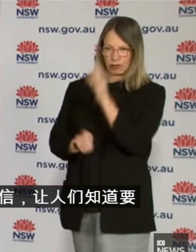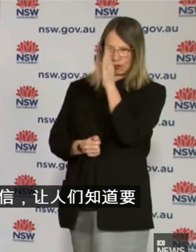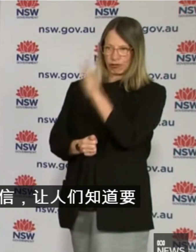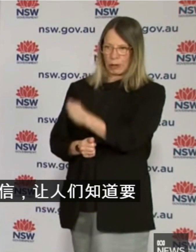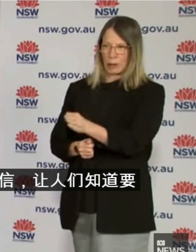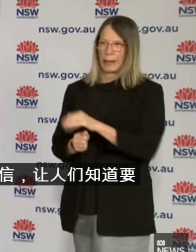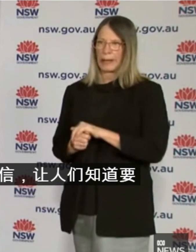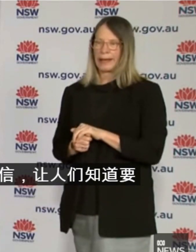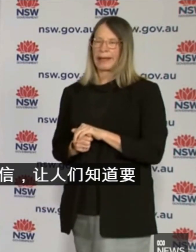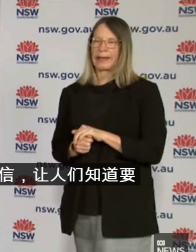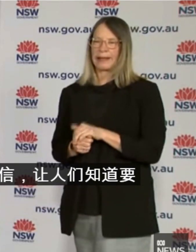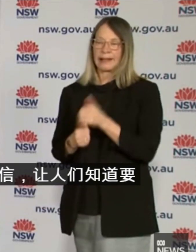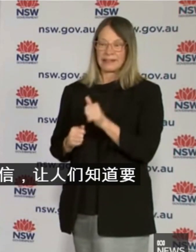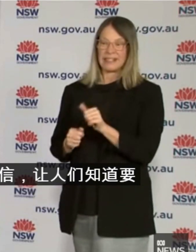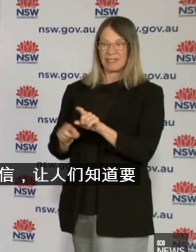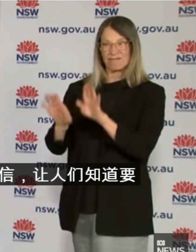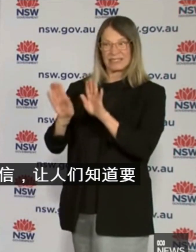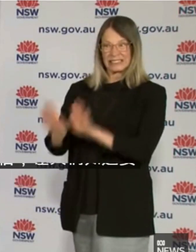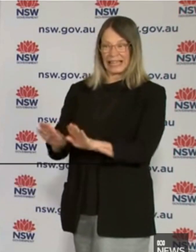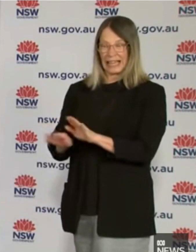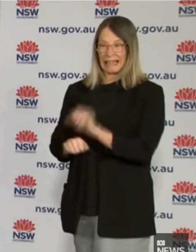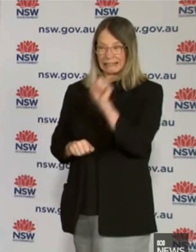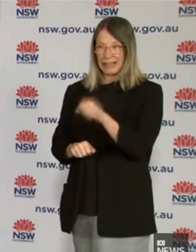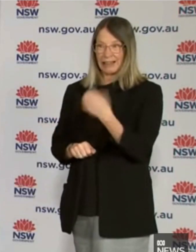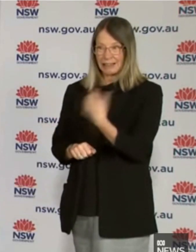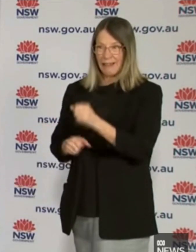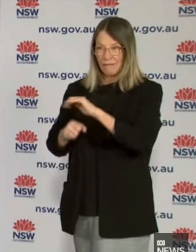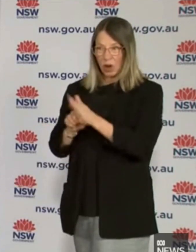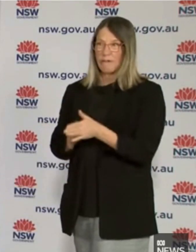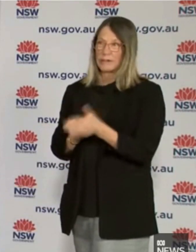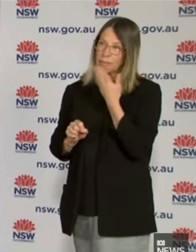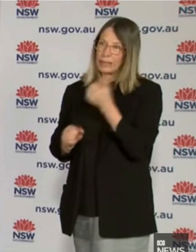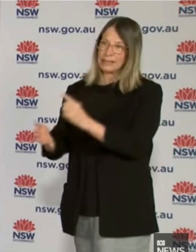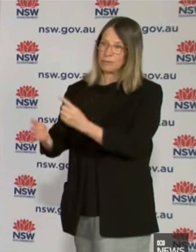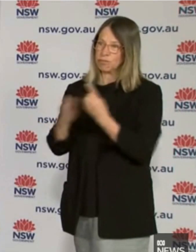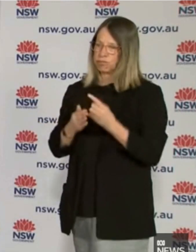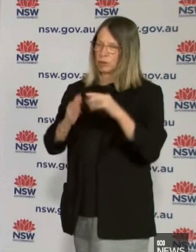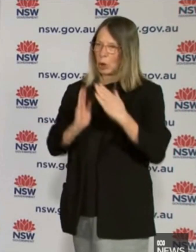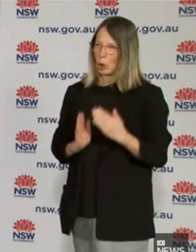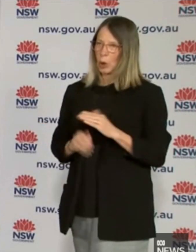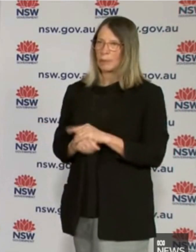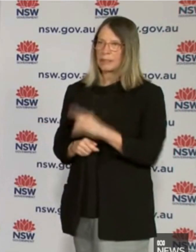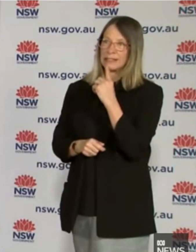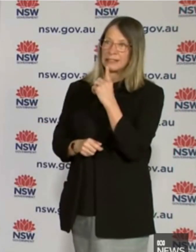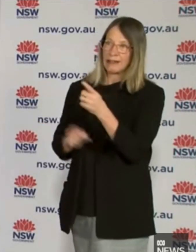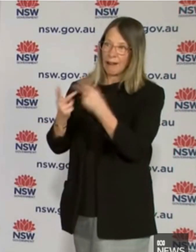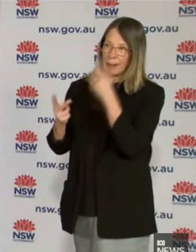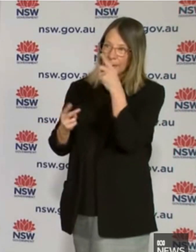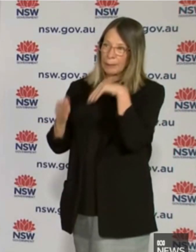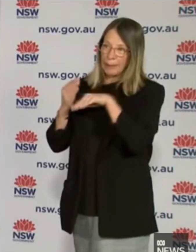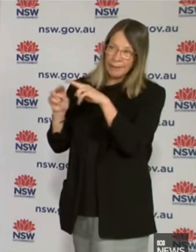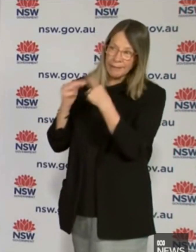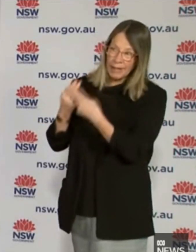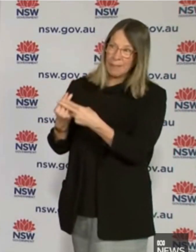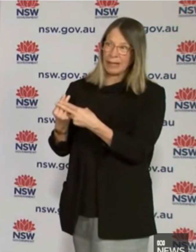to stop and stay, that their result is positive, that they need to isolate at home, that they need to tell their household contacts. So